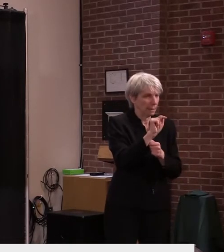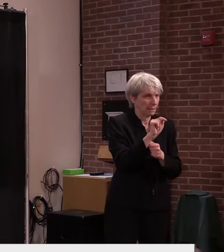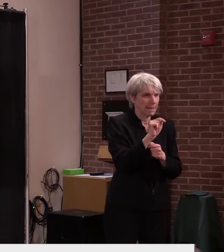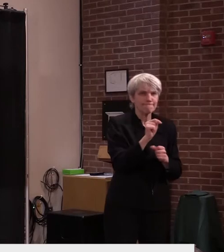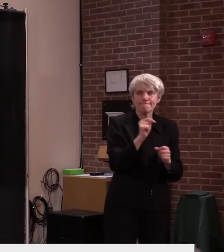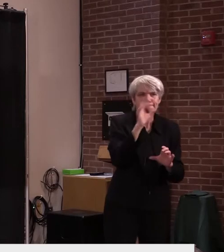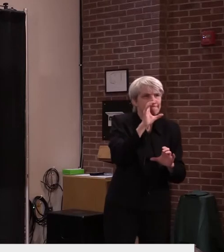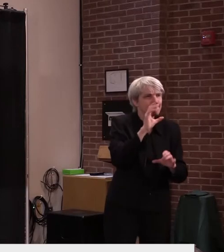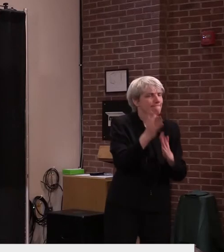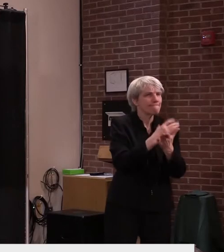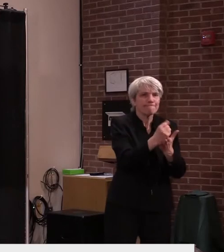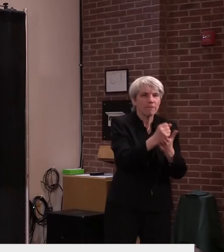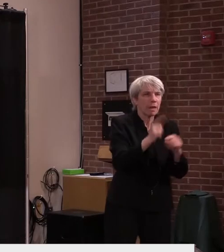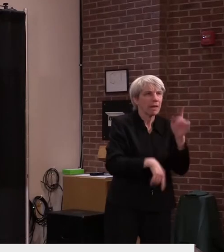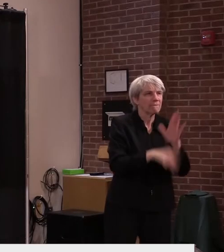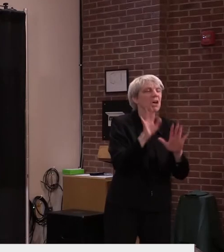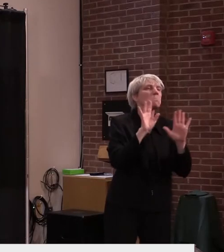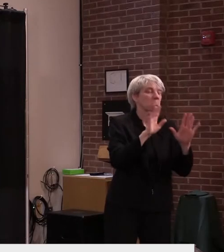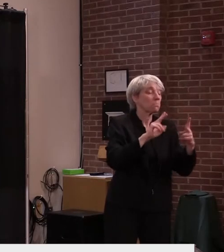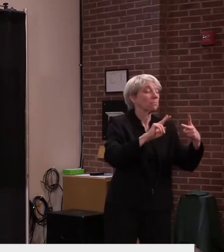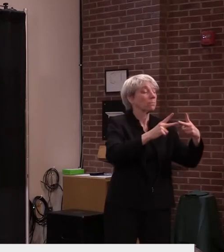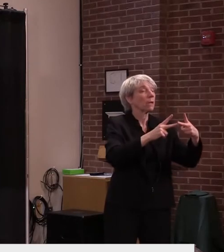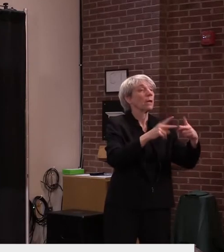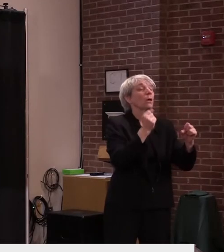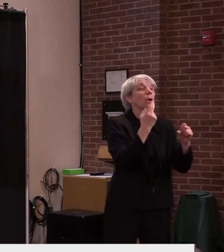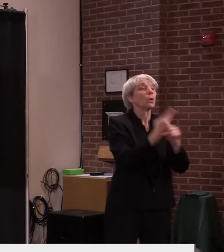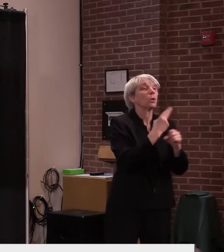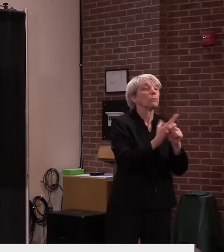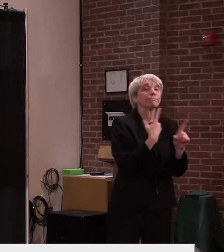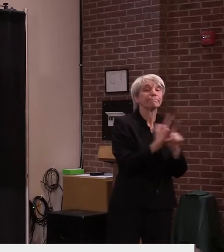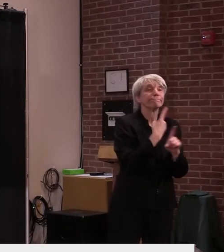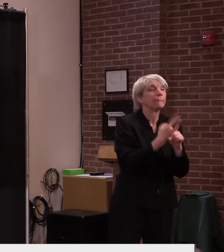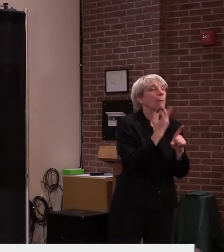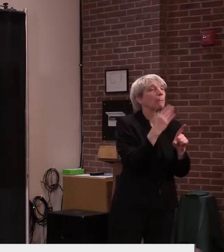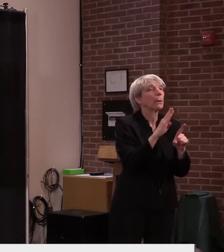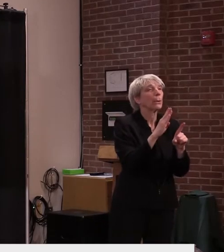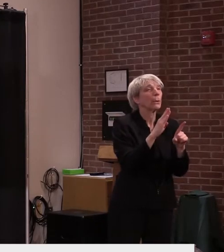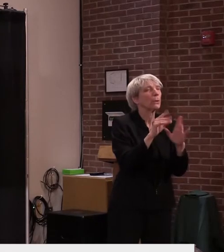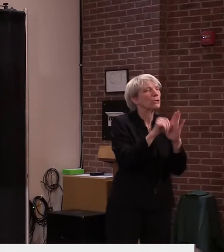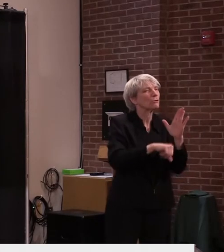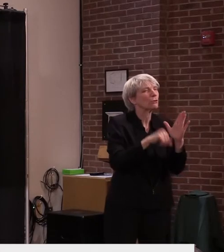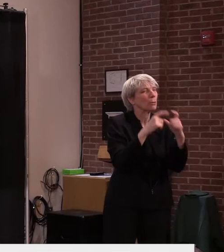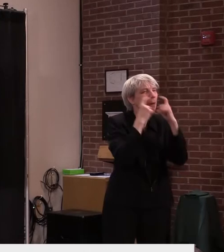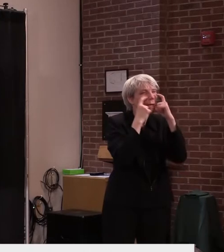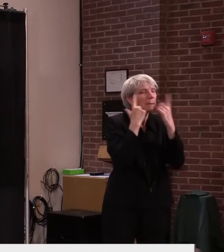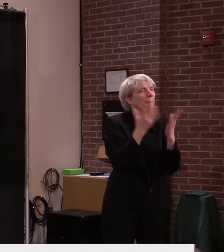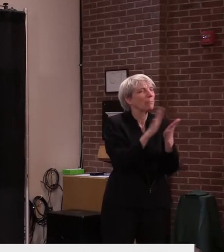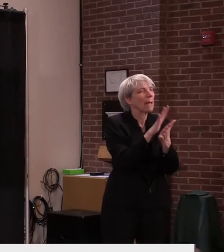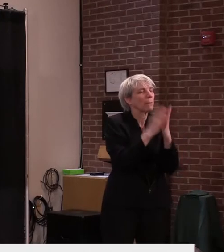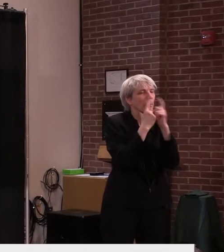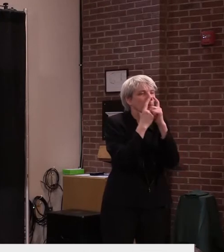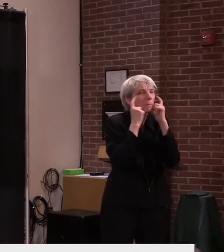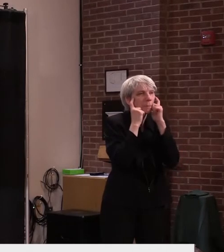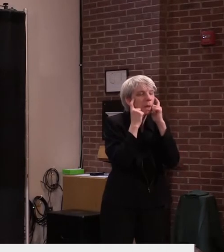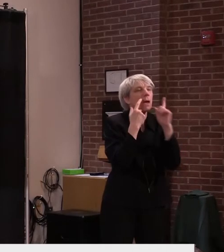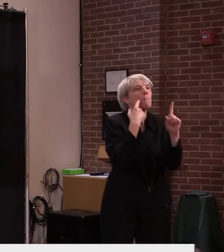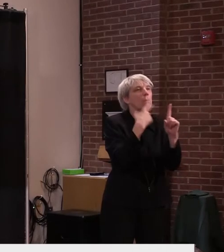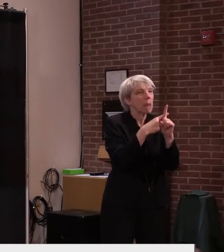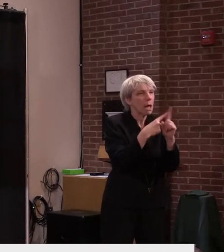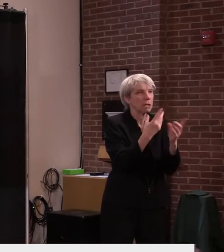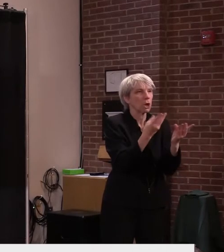mask, you can also layer a disposable surgical mask under a cloth mask to increase